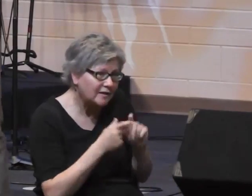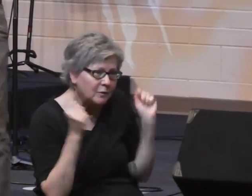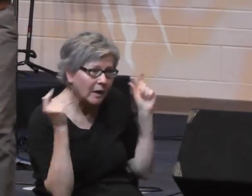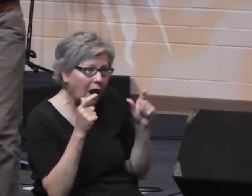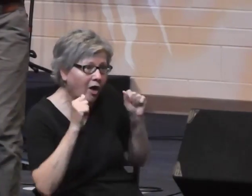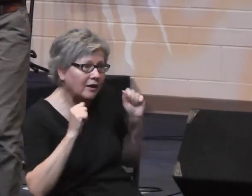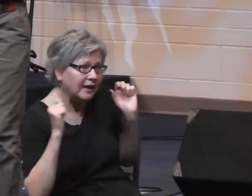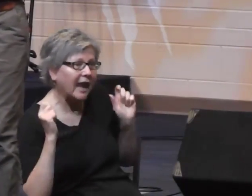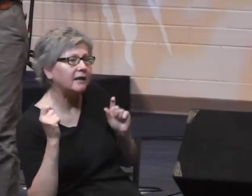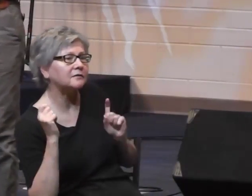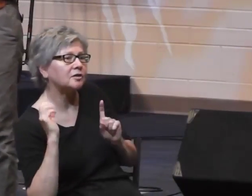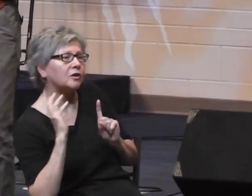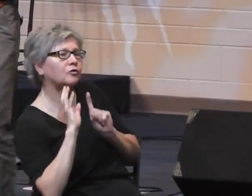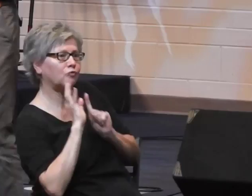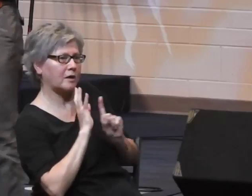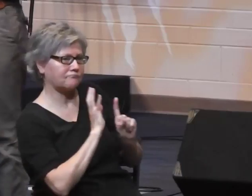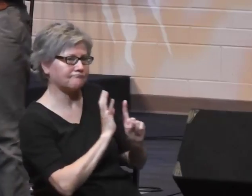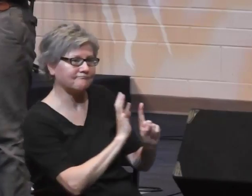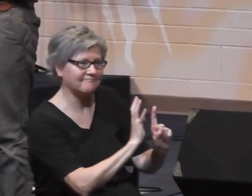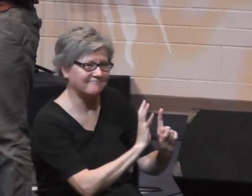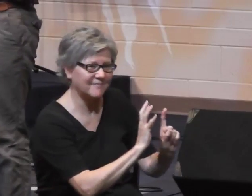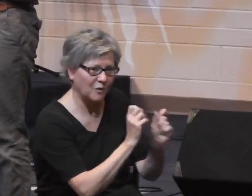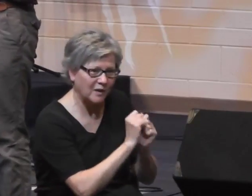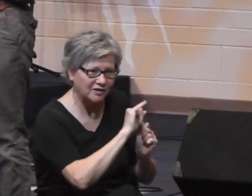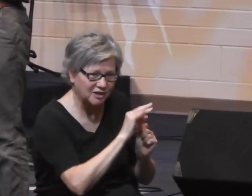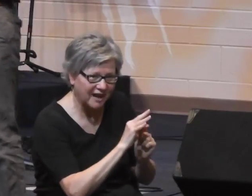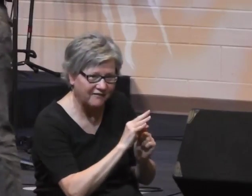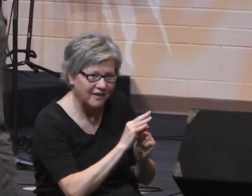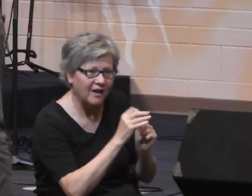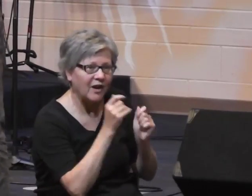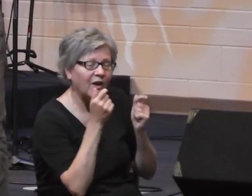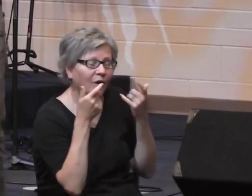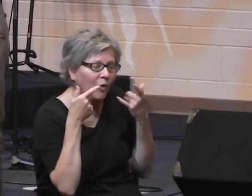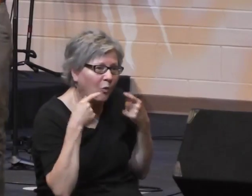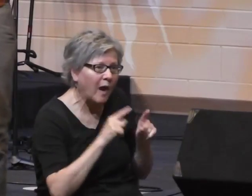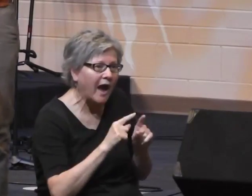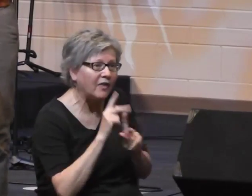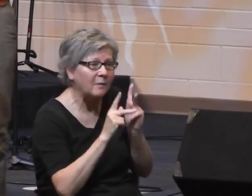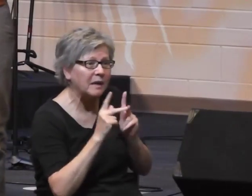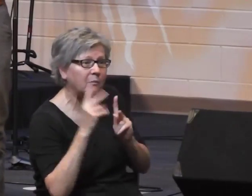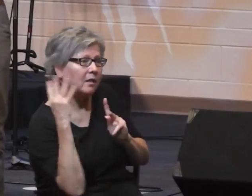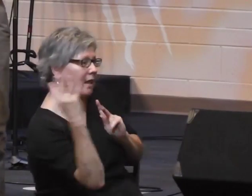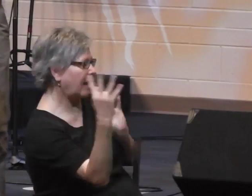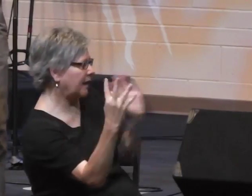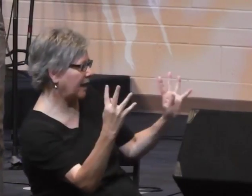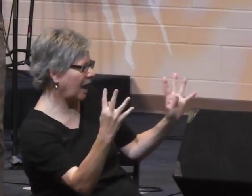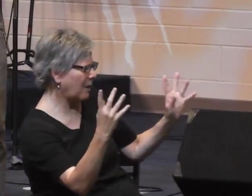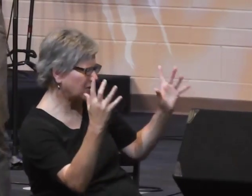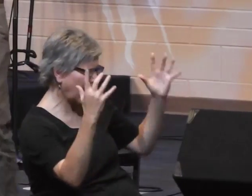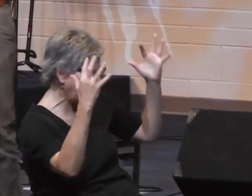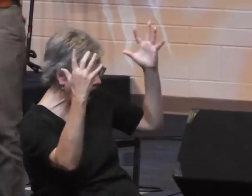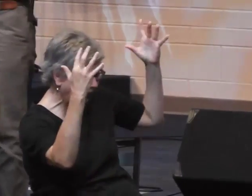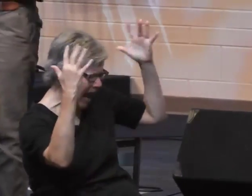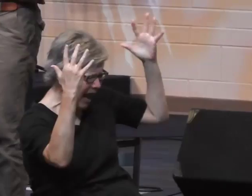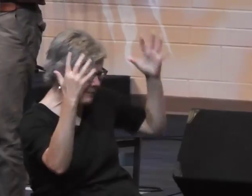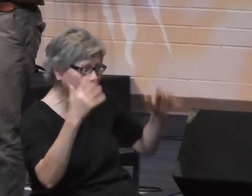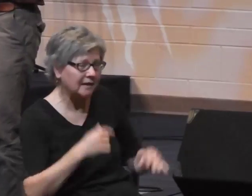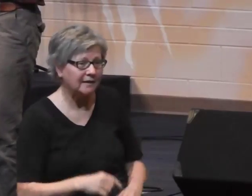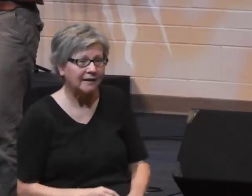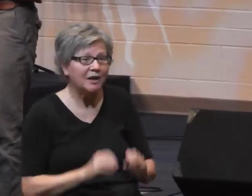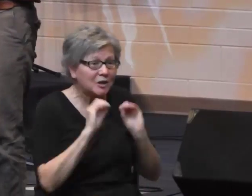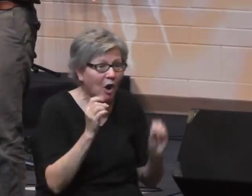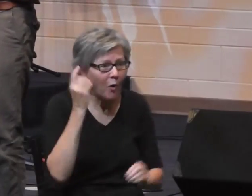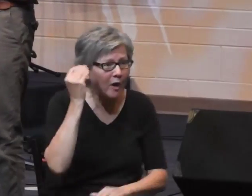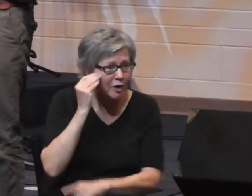run with Jeff down the street while the crowd is going absolutely insane for this guy that none